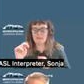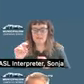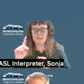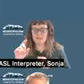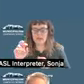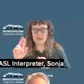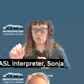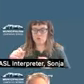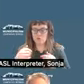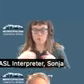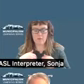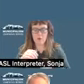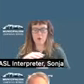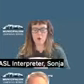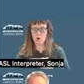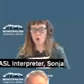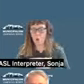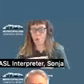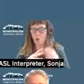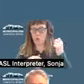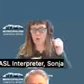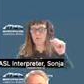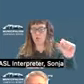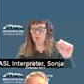revolution chapter that elected a